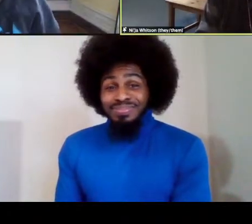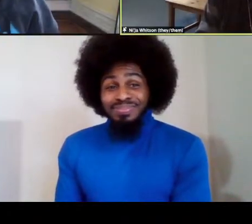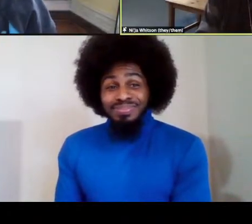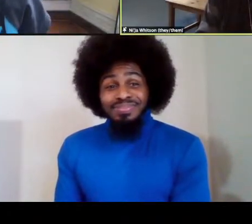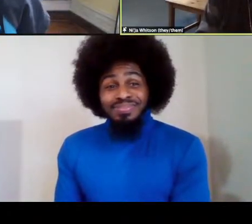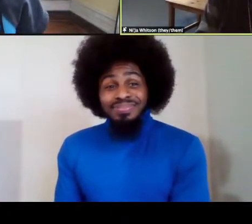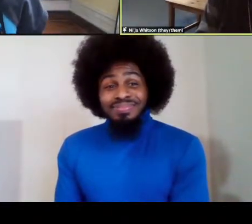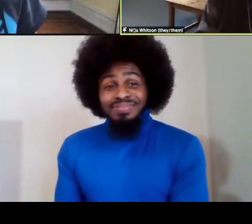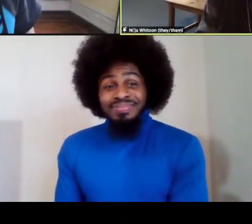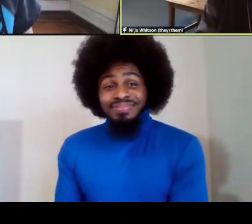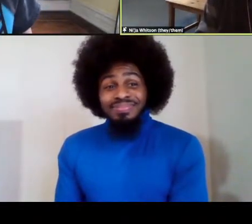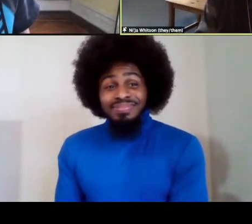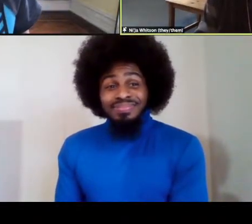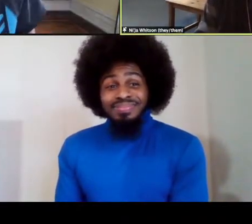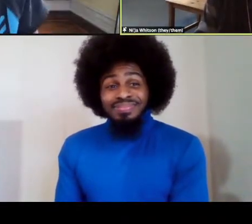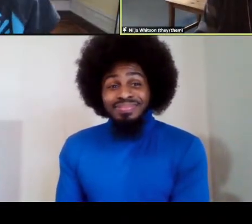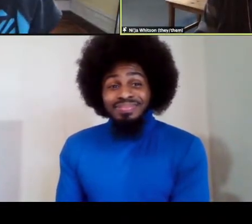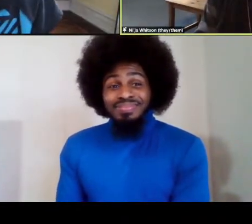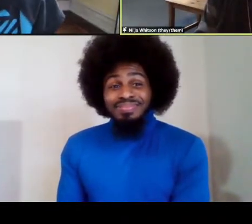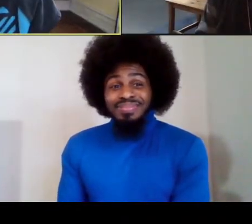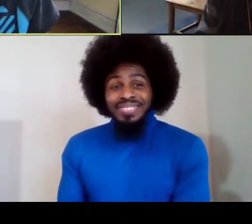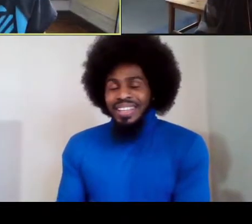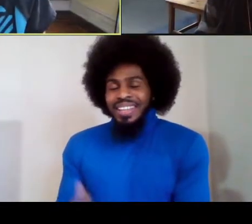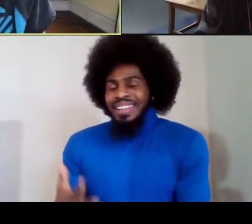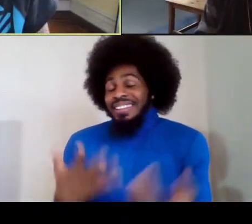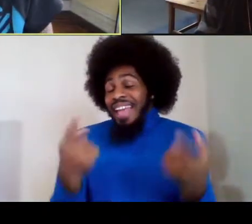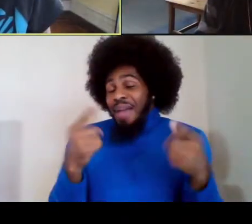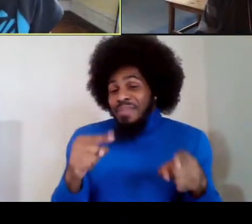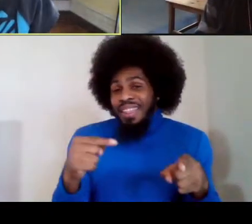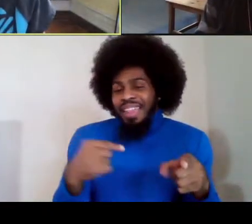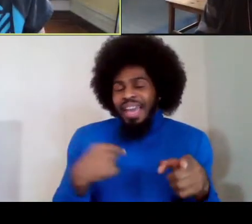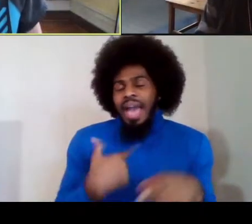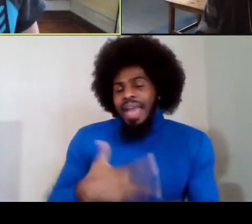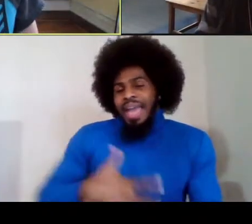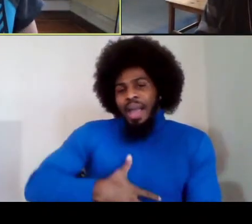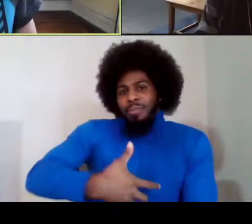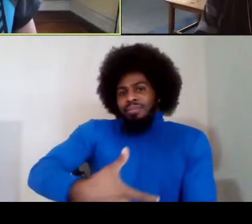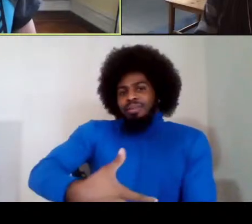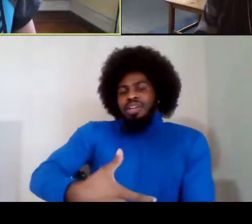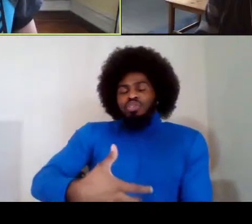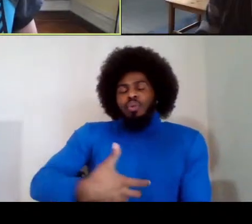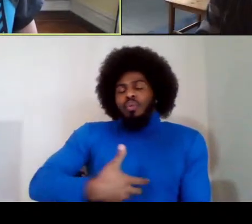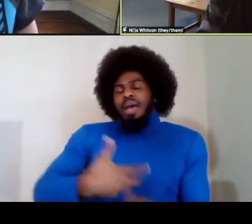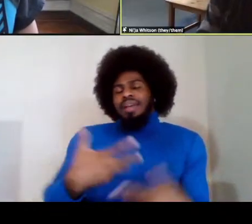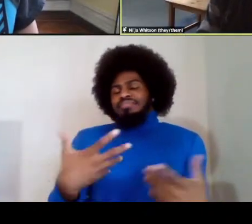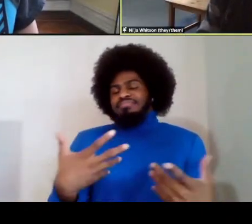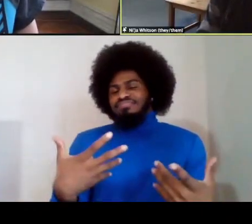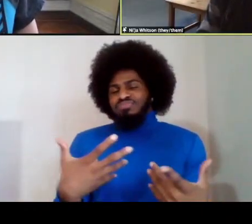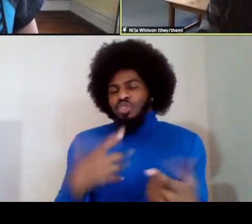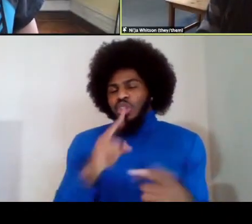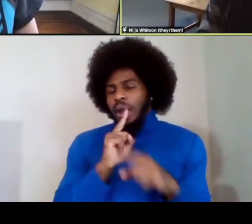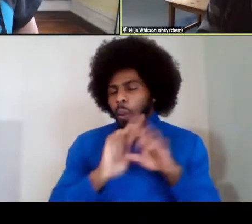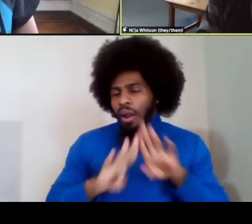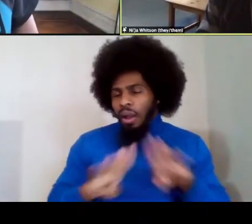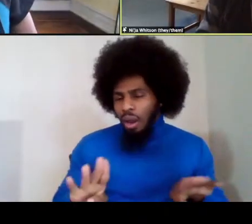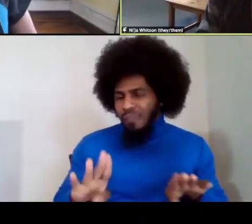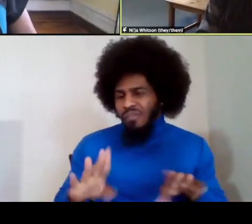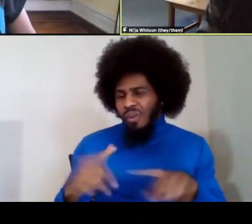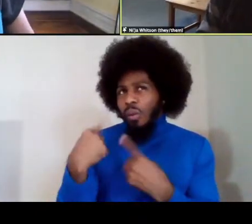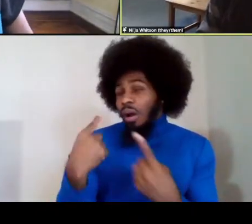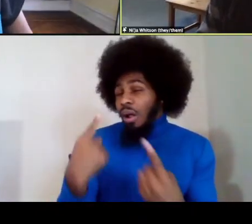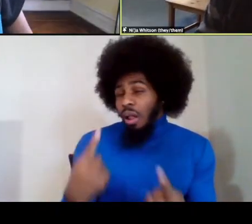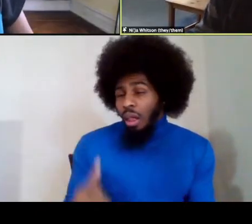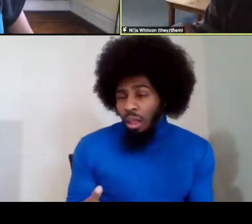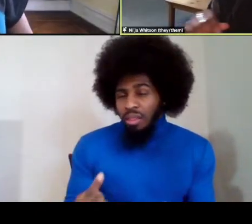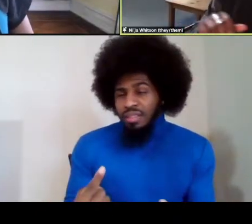That's when you die in the dance world. You die when you get pregnant, because what are you doing? That was it. I remember also though that you were saying